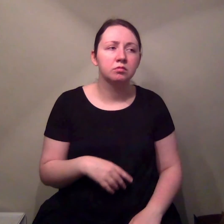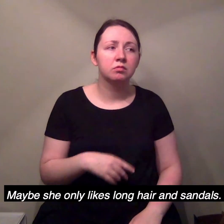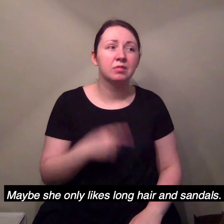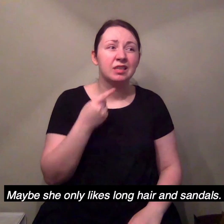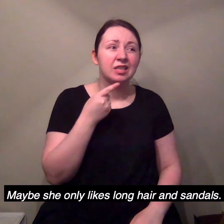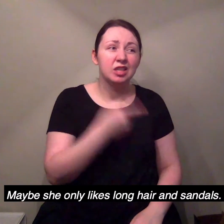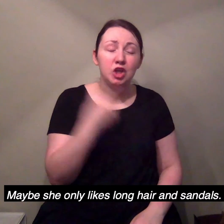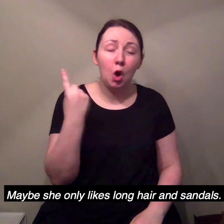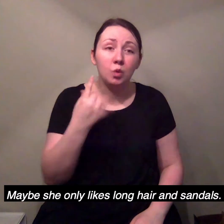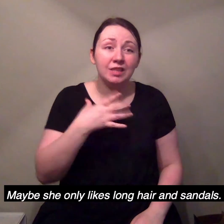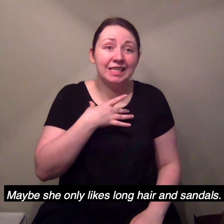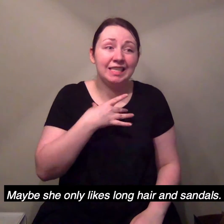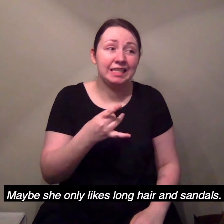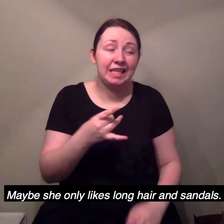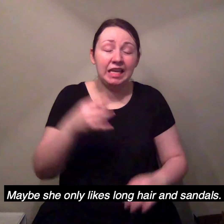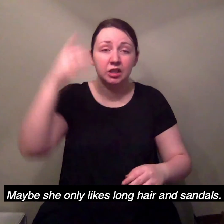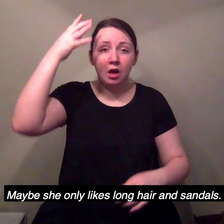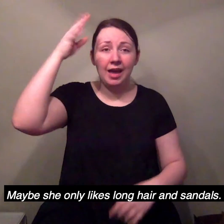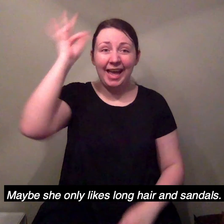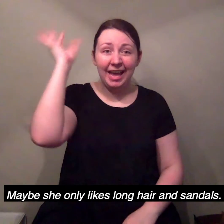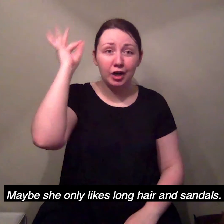Maybe she only likes long hair and sandals.